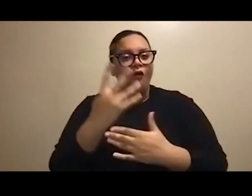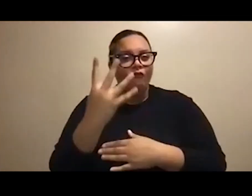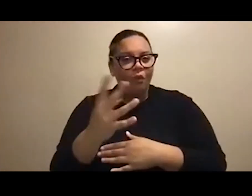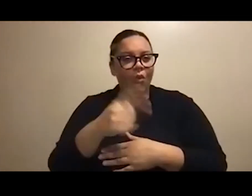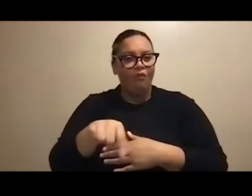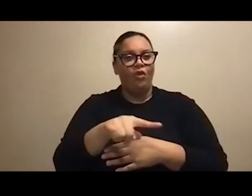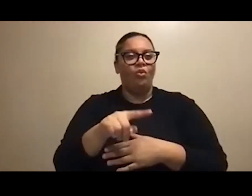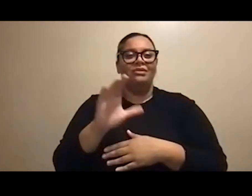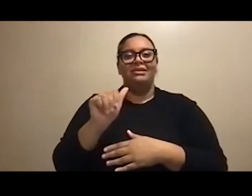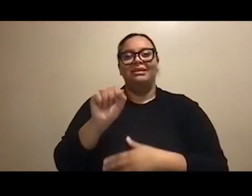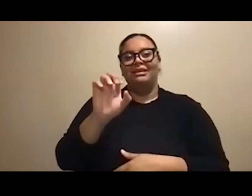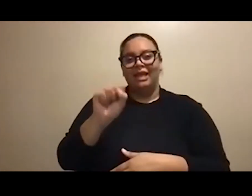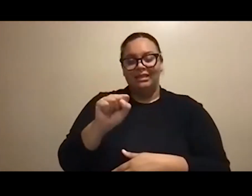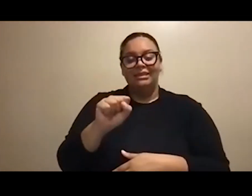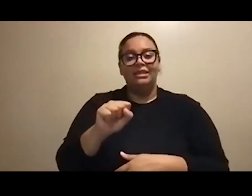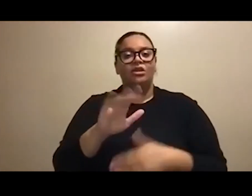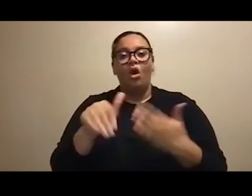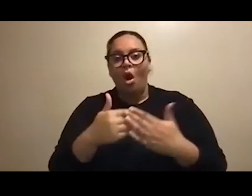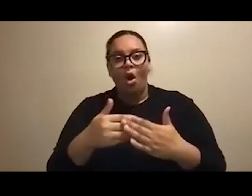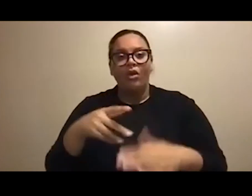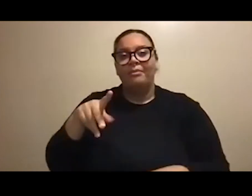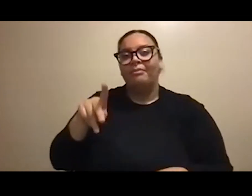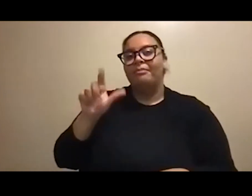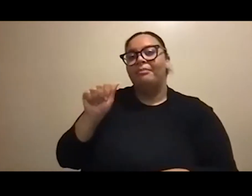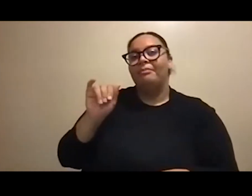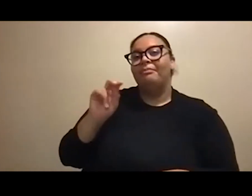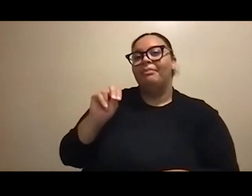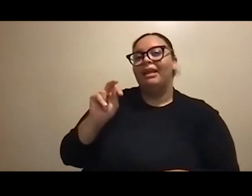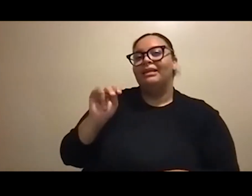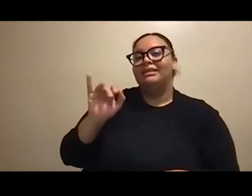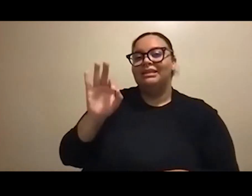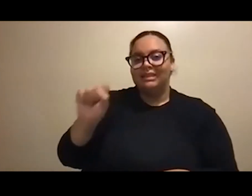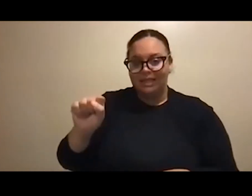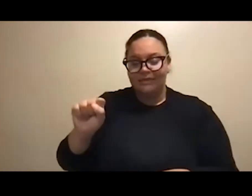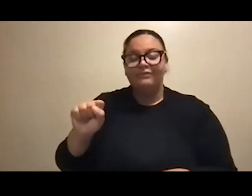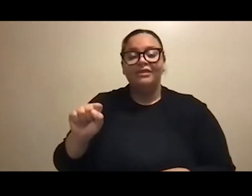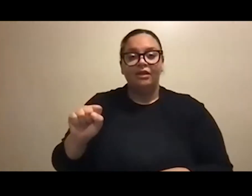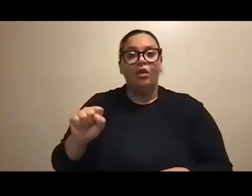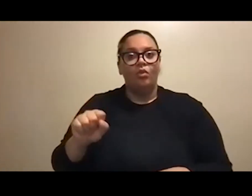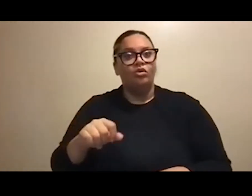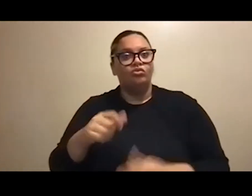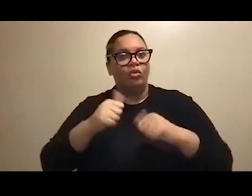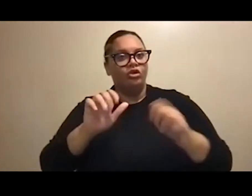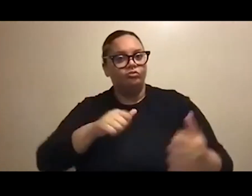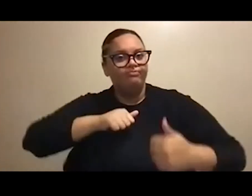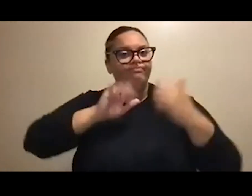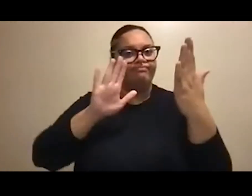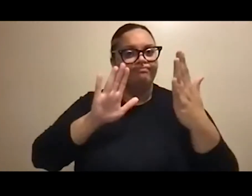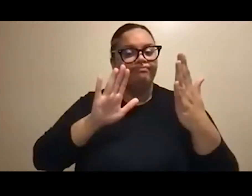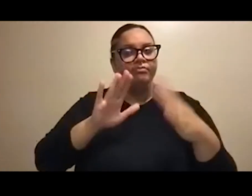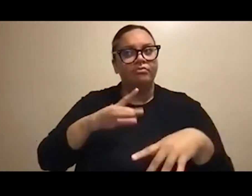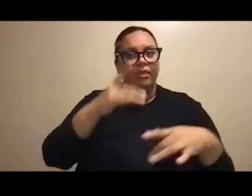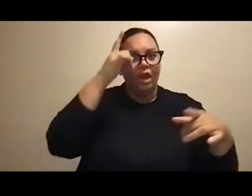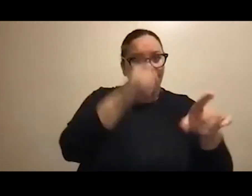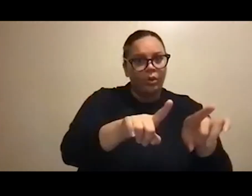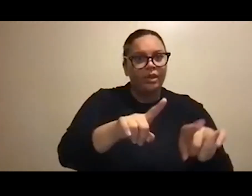the plaintiffs in all 4 of those cases challenging various laws regulating firearms, argued that the government